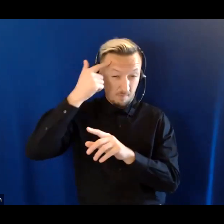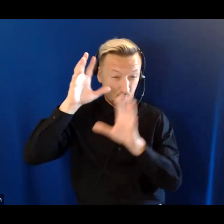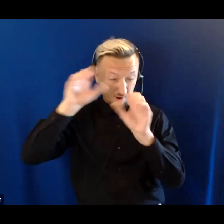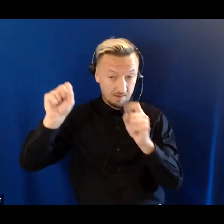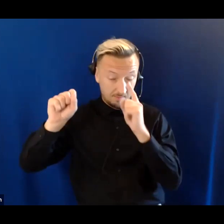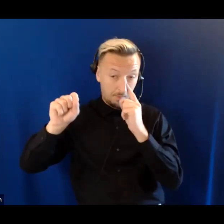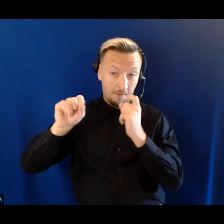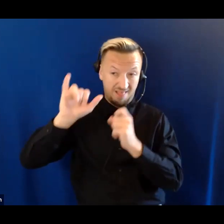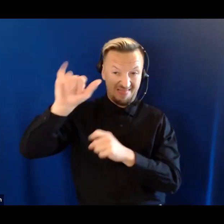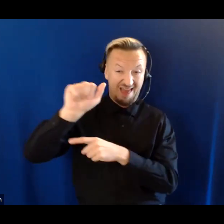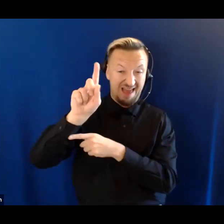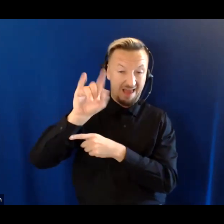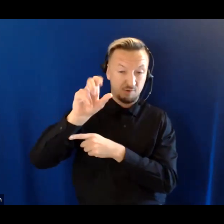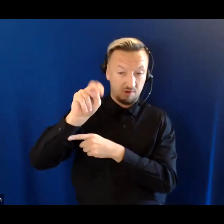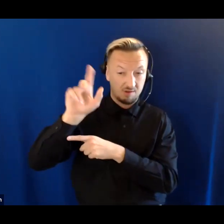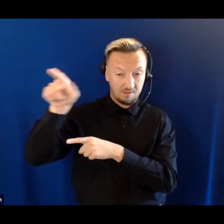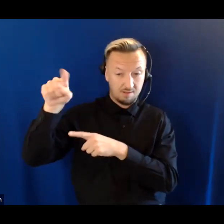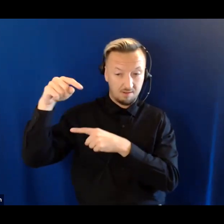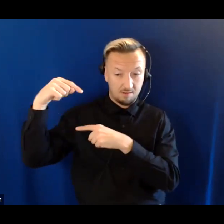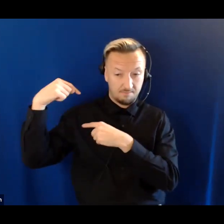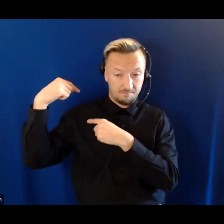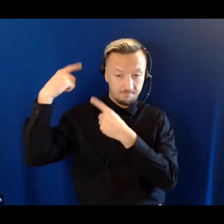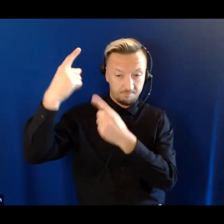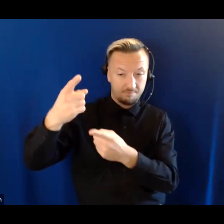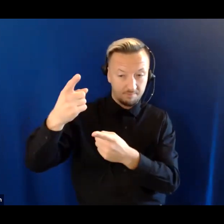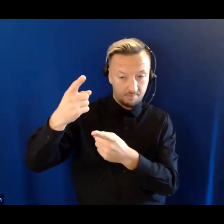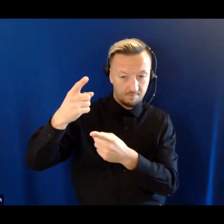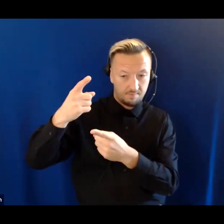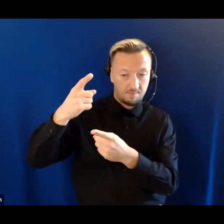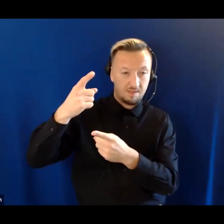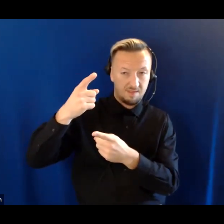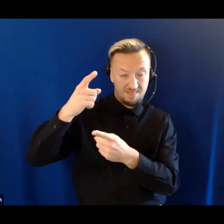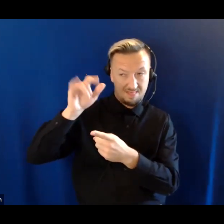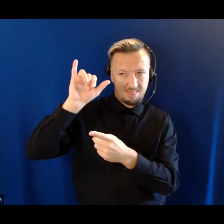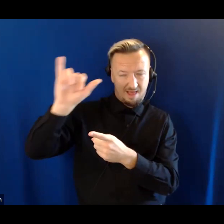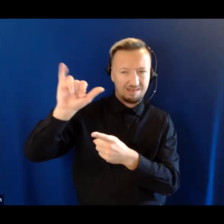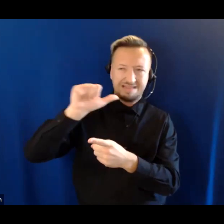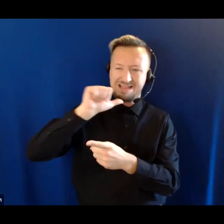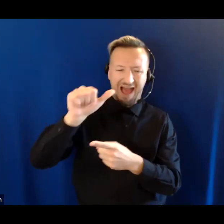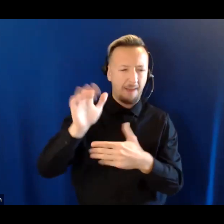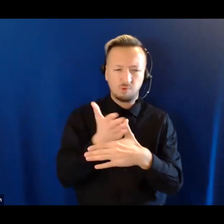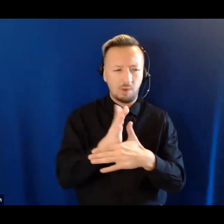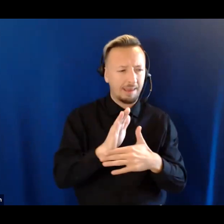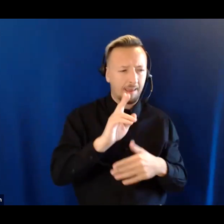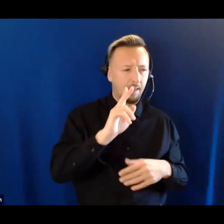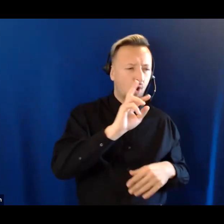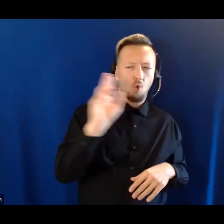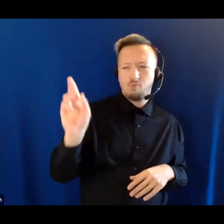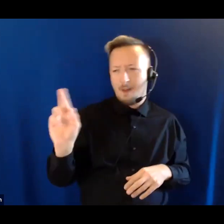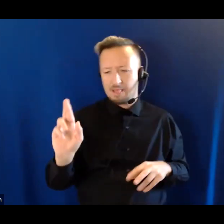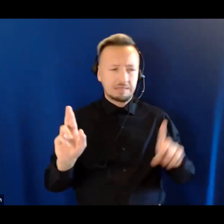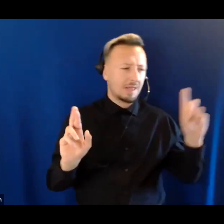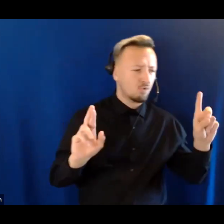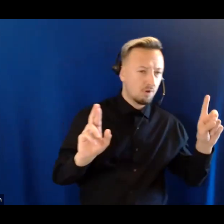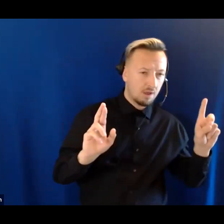existed forever in the US. And I don't believe that's on party lines. I don't think that this is just a Republican thing. I think